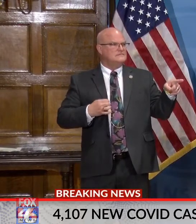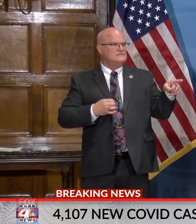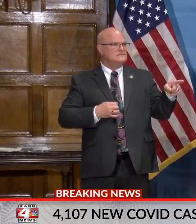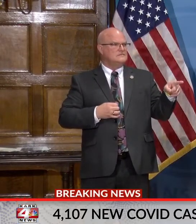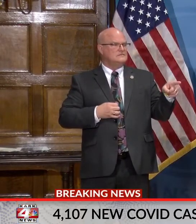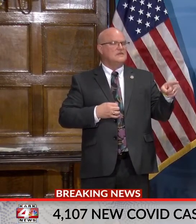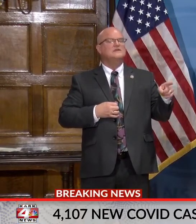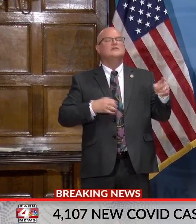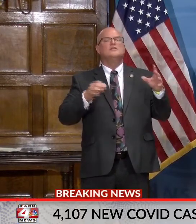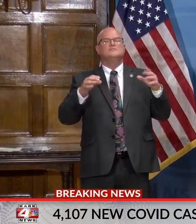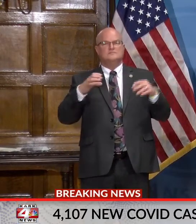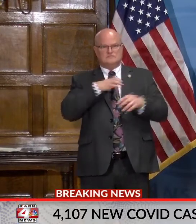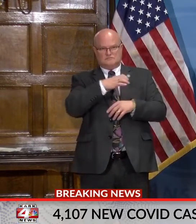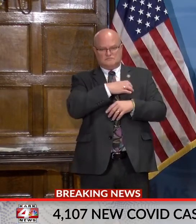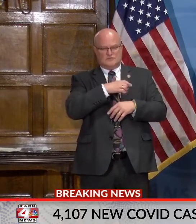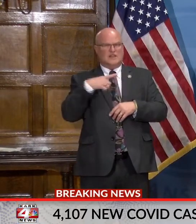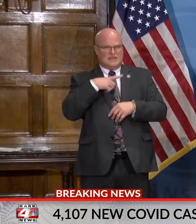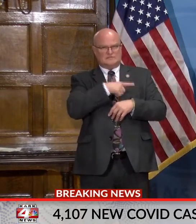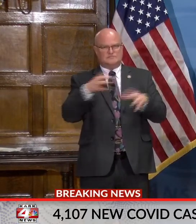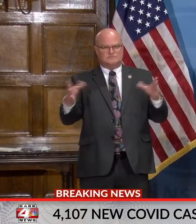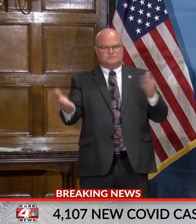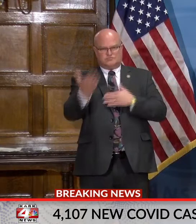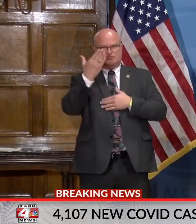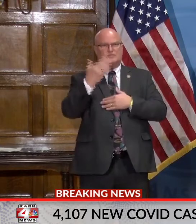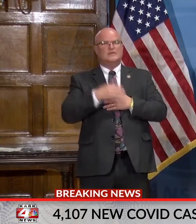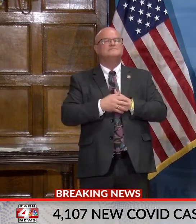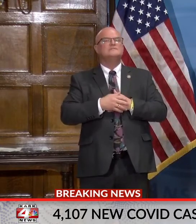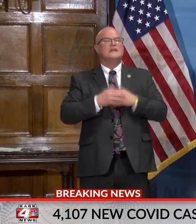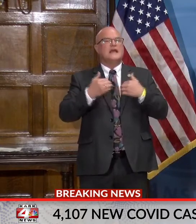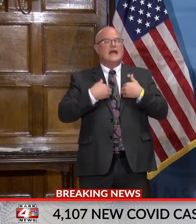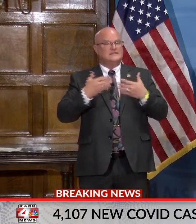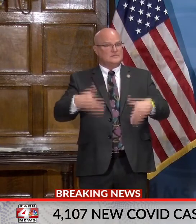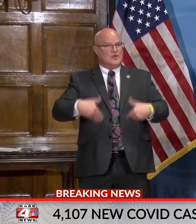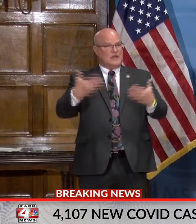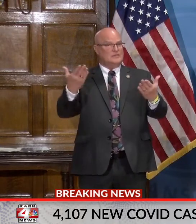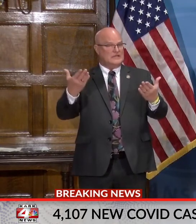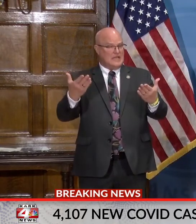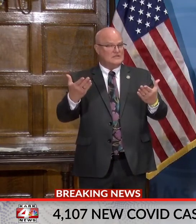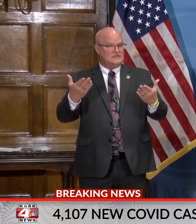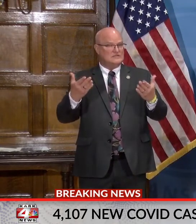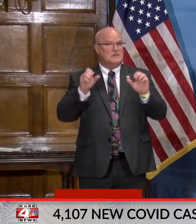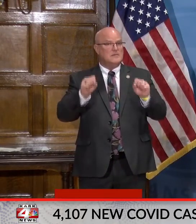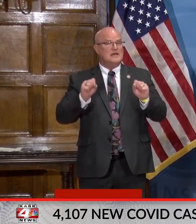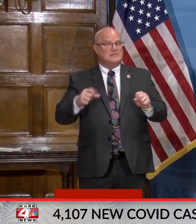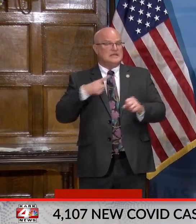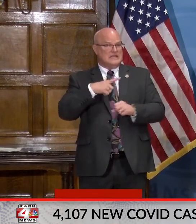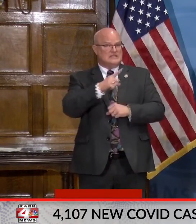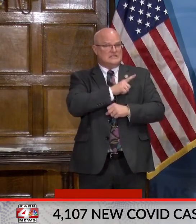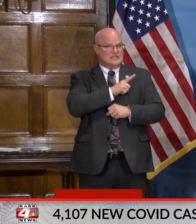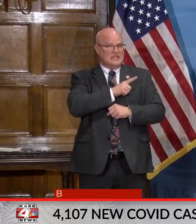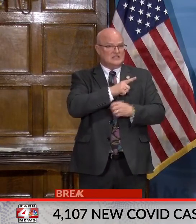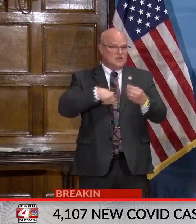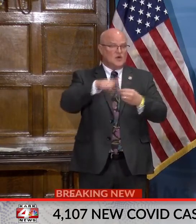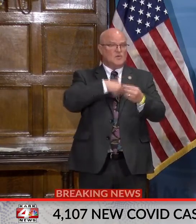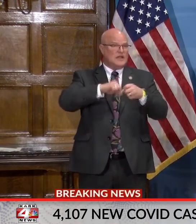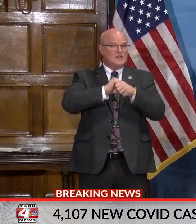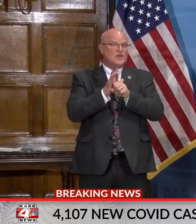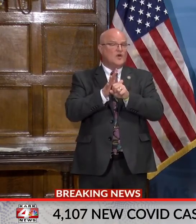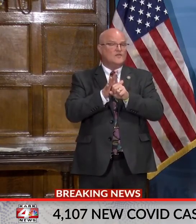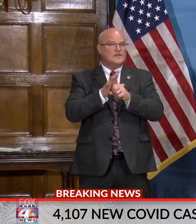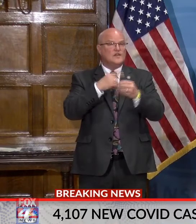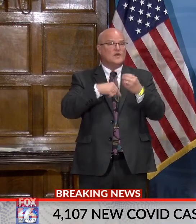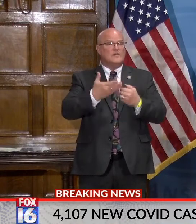coming up. Your business task force has sort of hinted they may have some recommendations and some possible legislation around COVID and